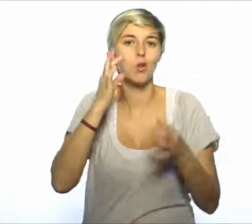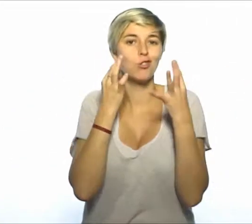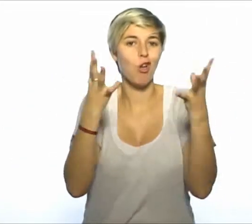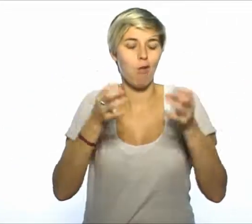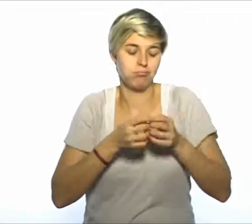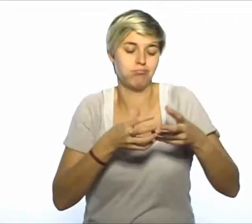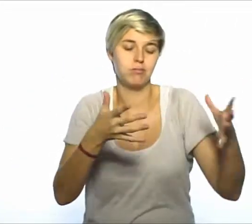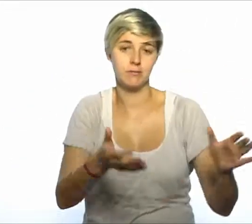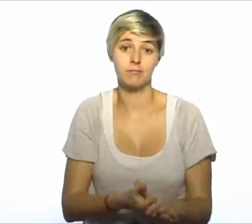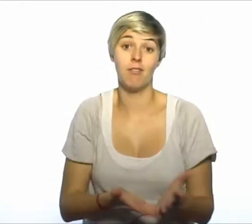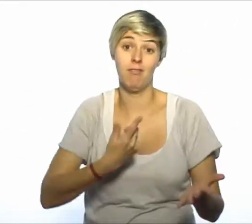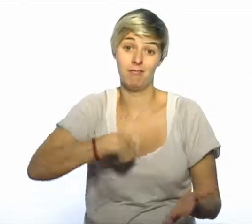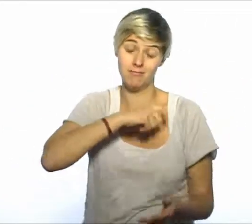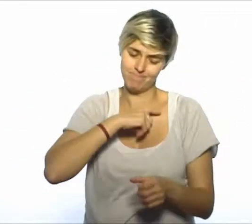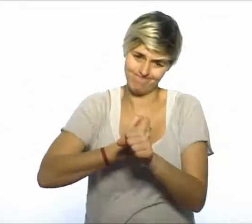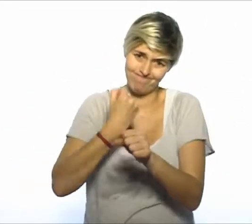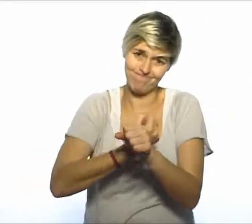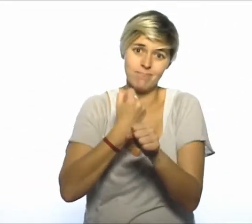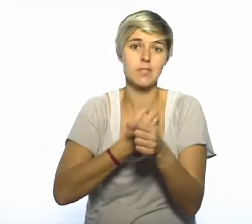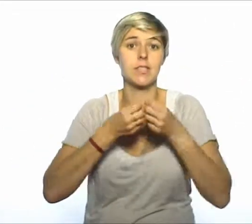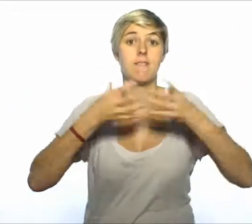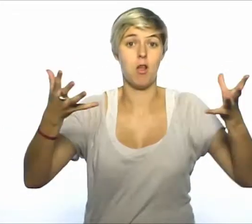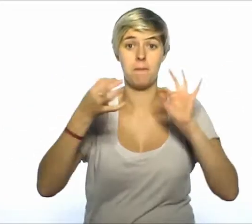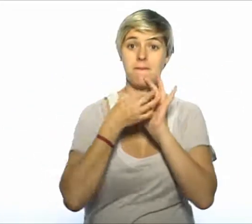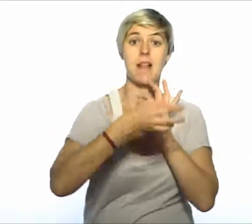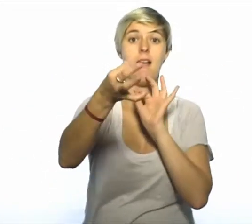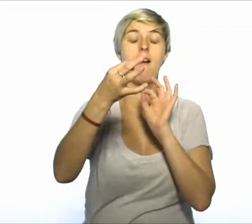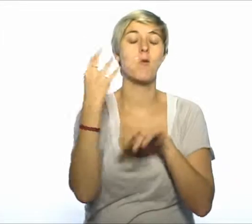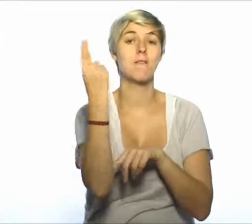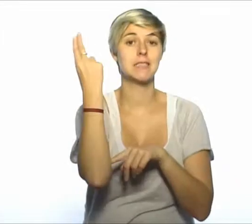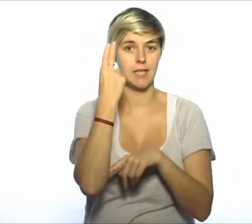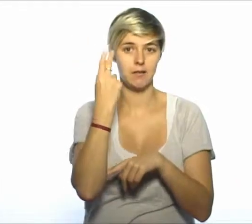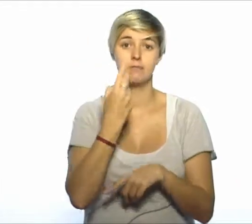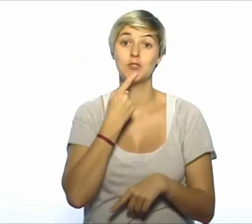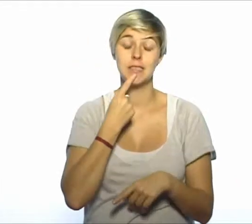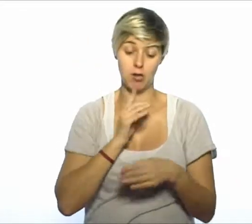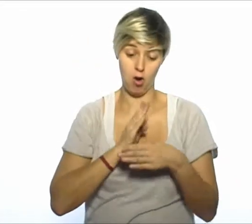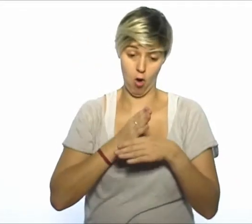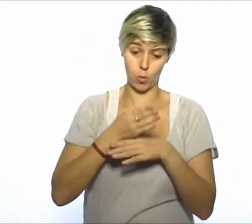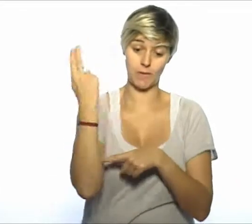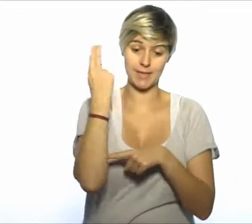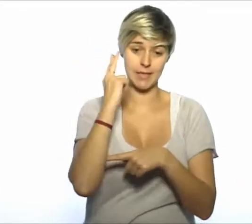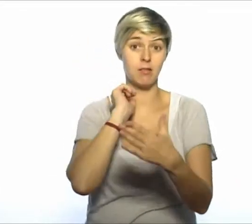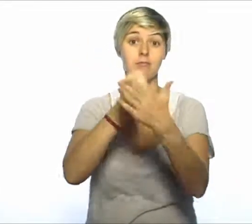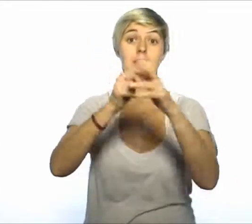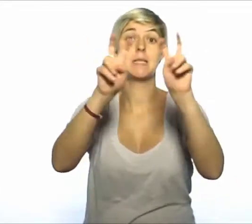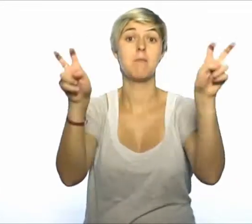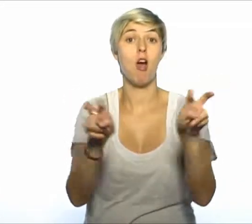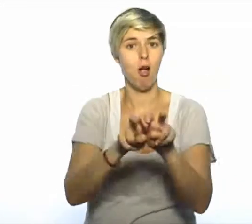at a glance. It will take time to grow, and we work hard to develop the sector's training at university.